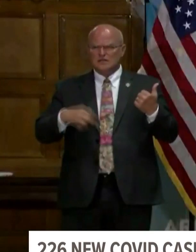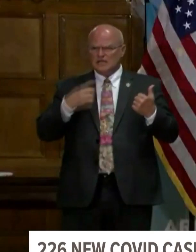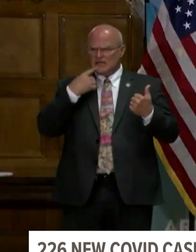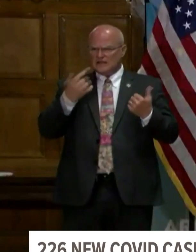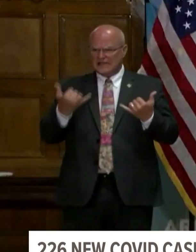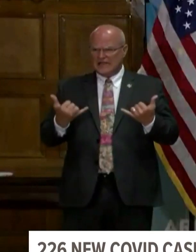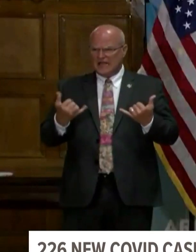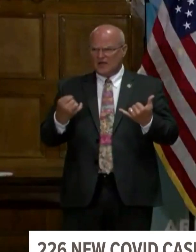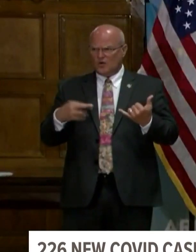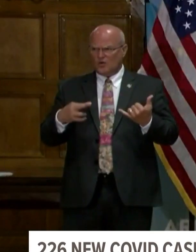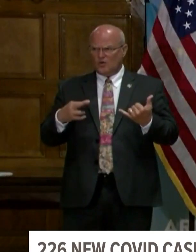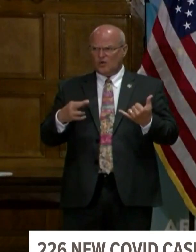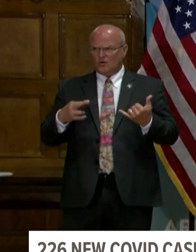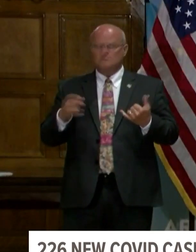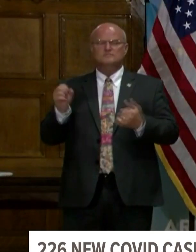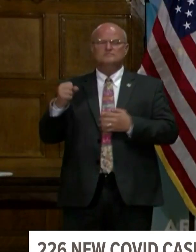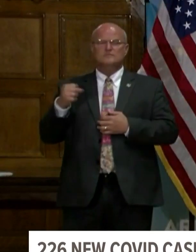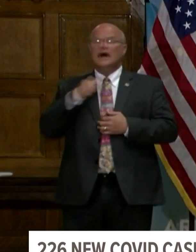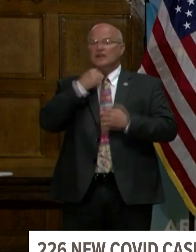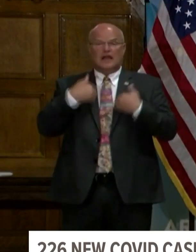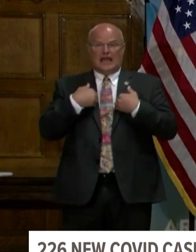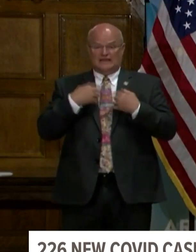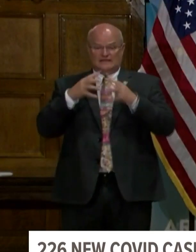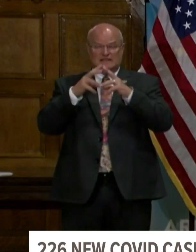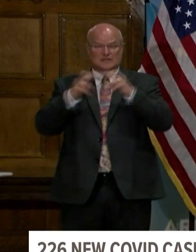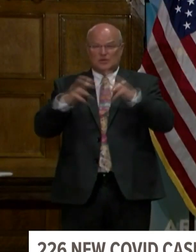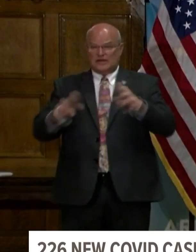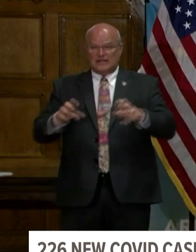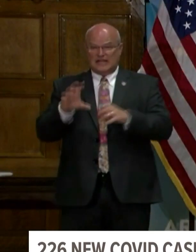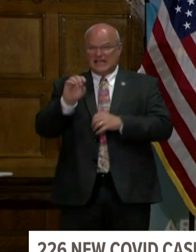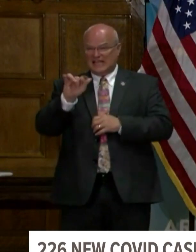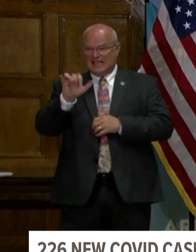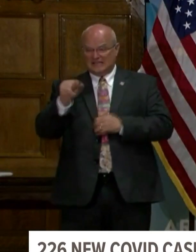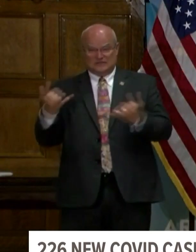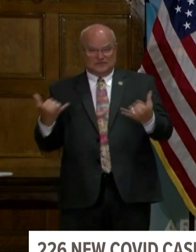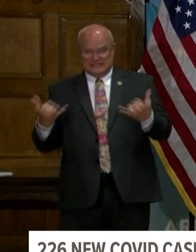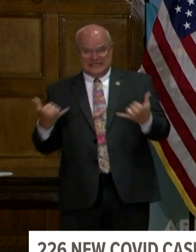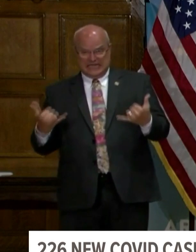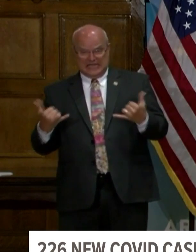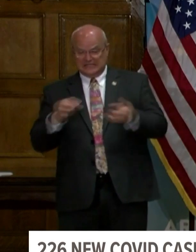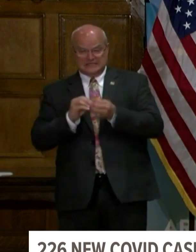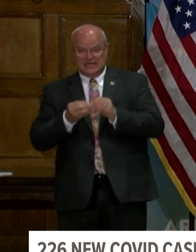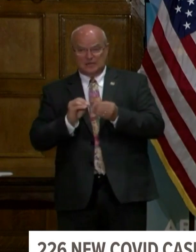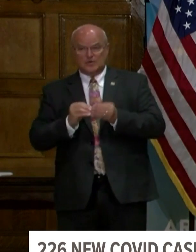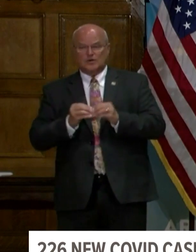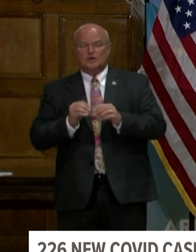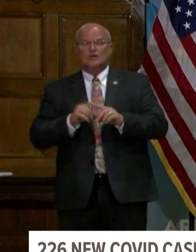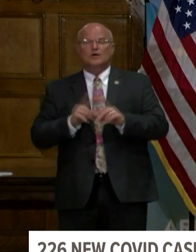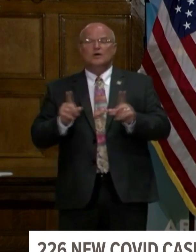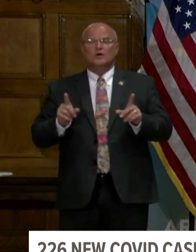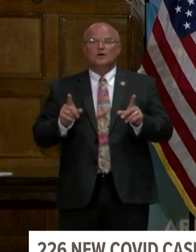want to give that now, or do you want to give that? Yeah, I don't have the breakdown of counties for today's.